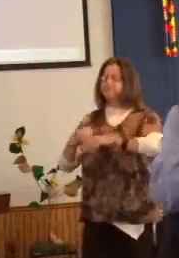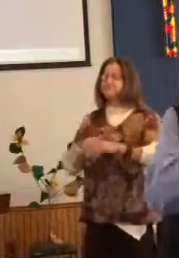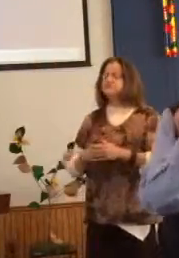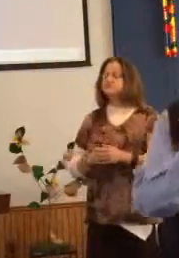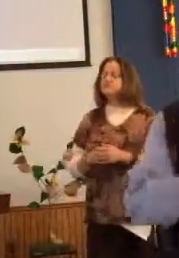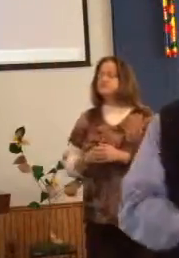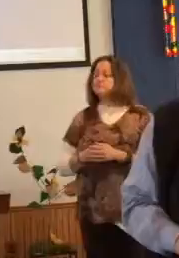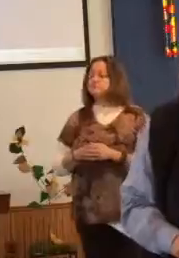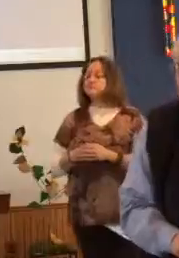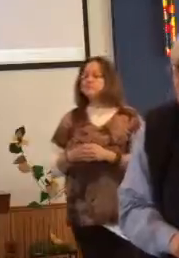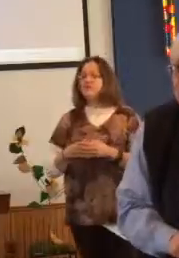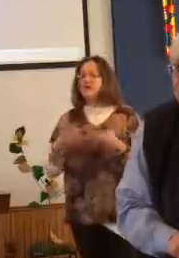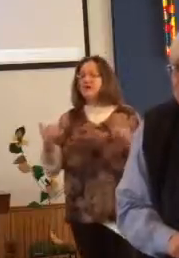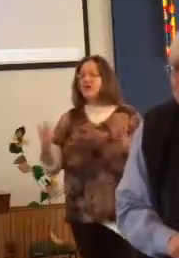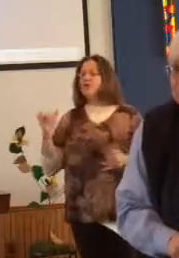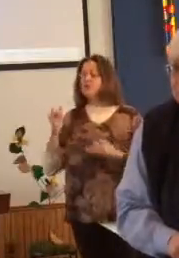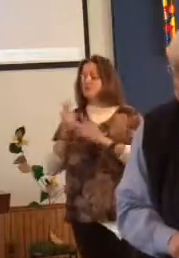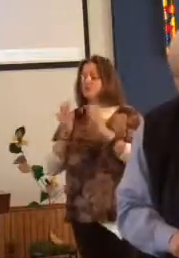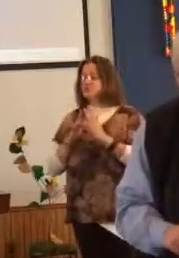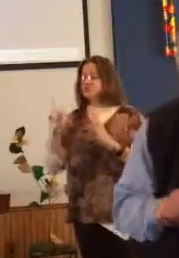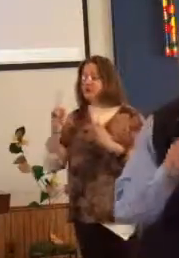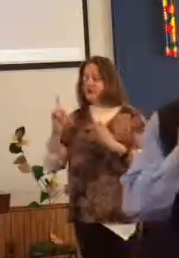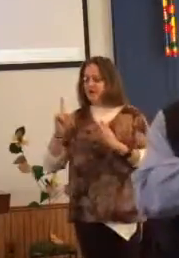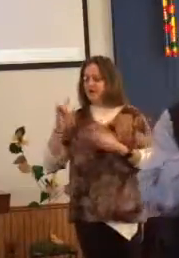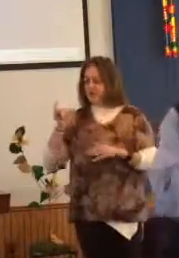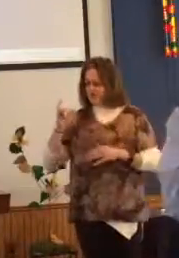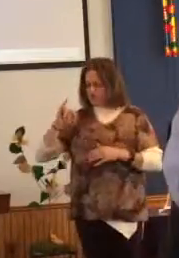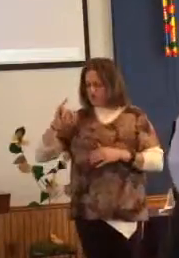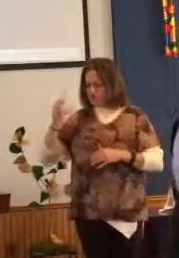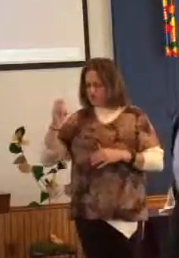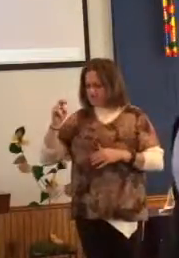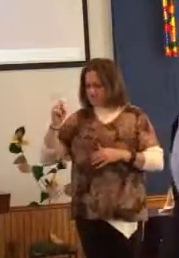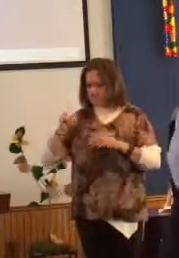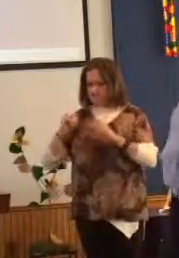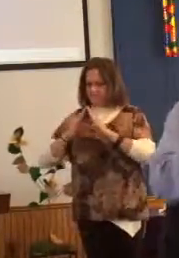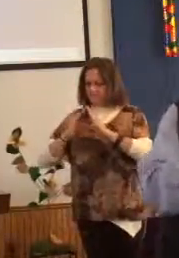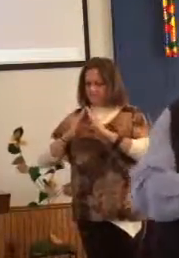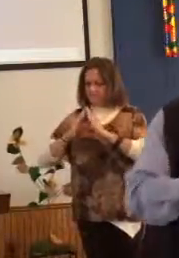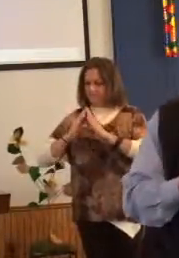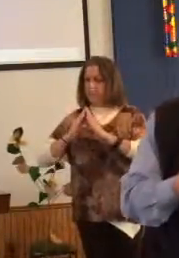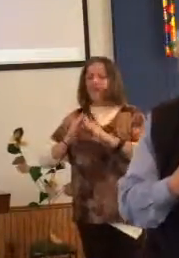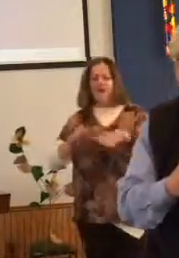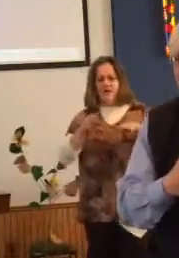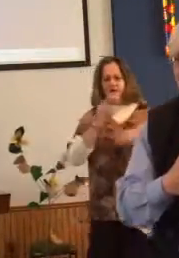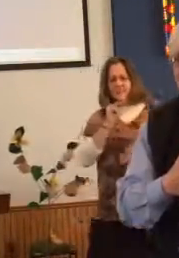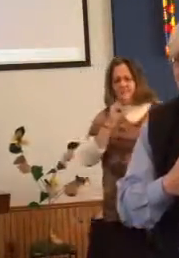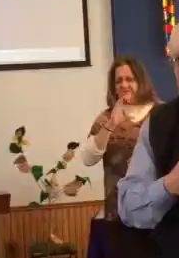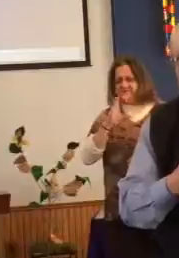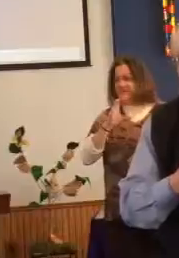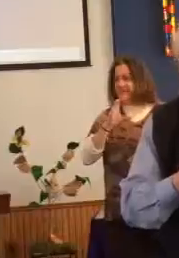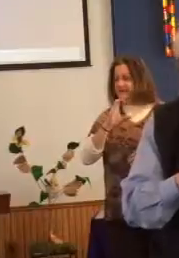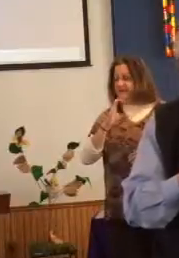Jesus is in Jerusalem. And Milwaukee MCC is at the crossroads.